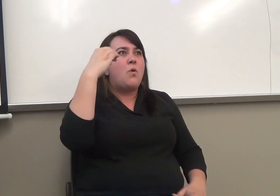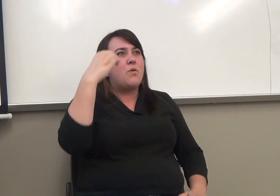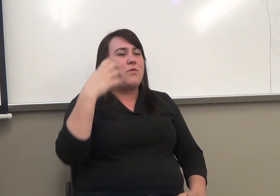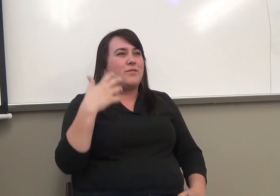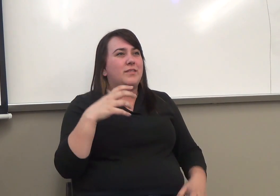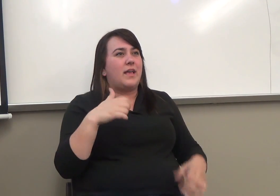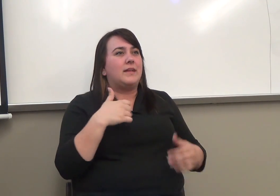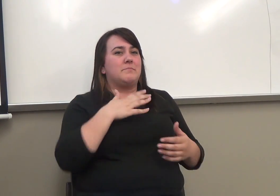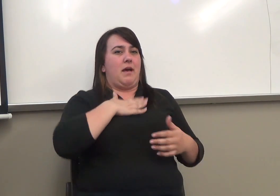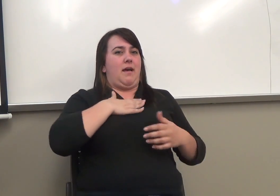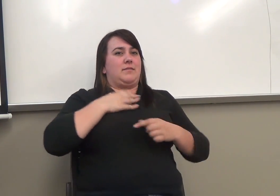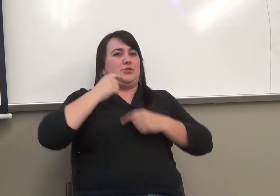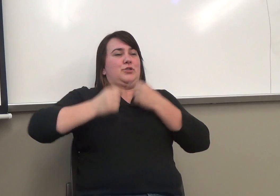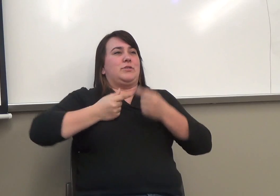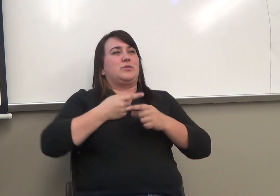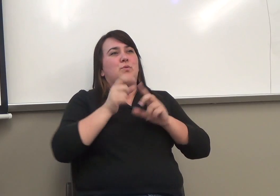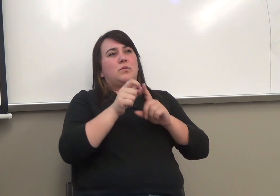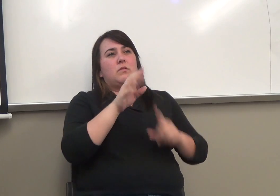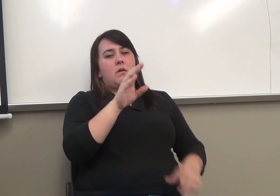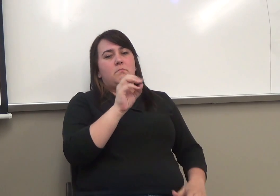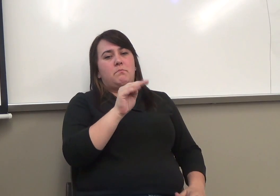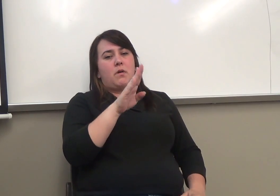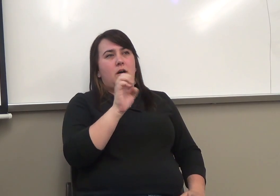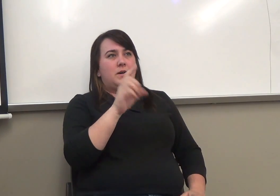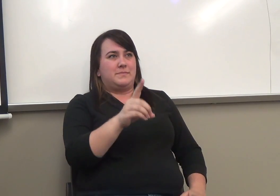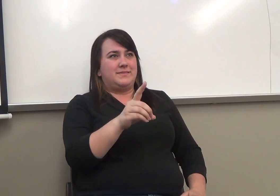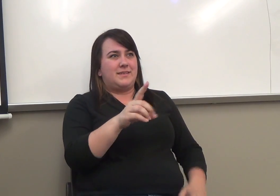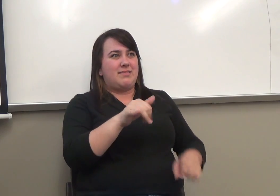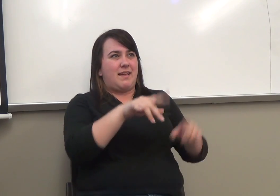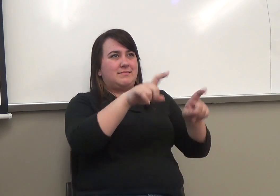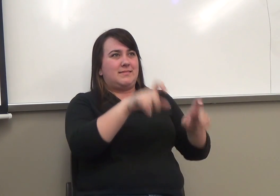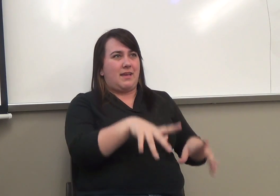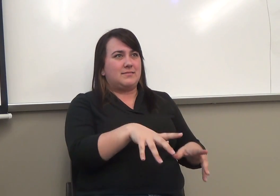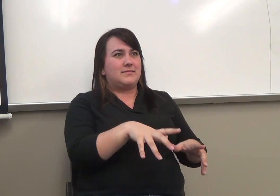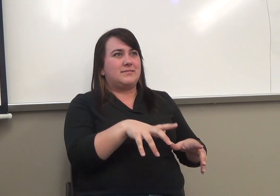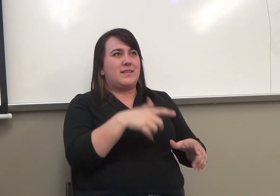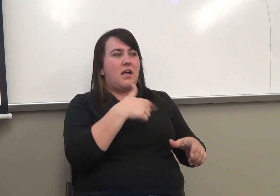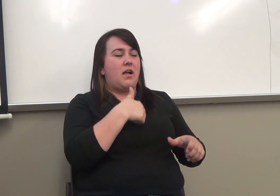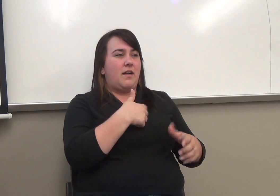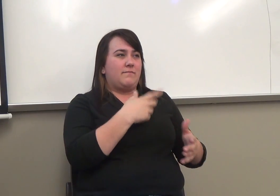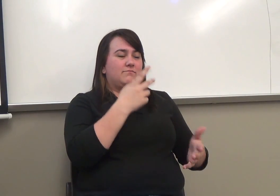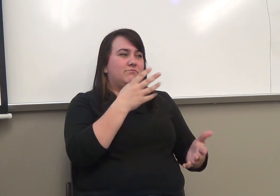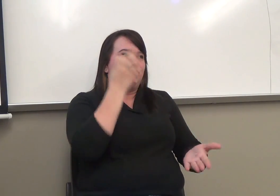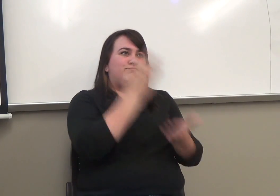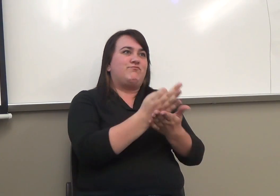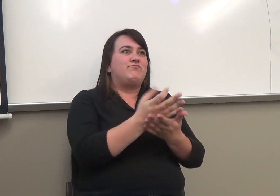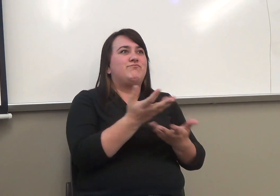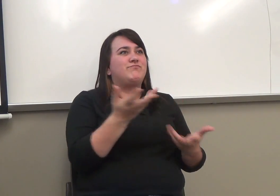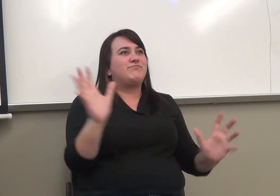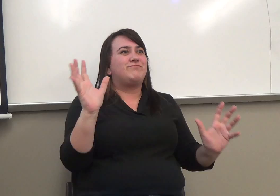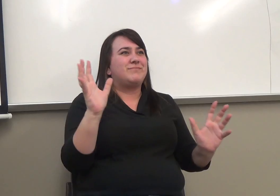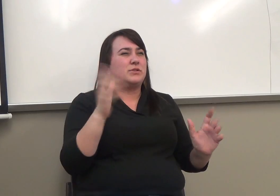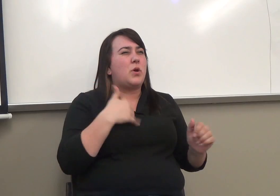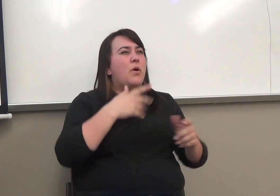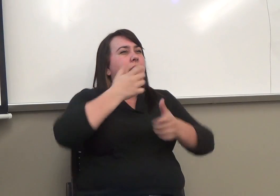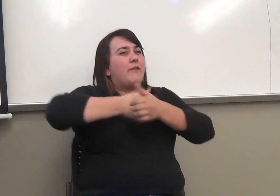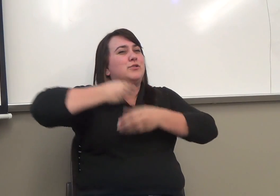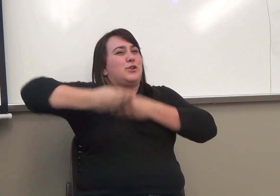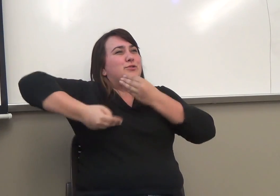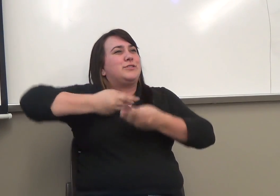generation. I really bombed that test. And it changes with every generation, okay? This is